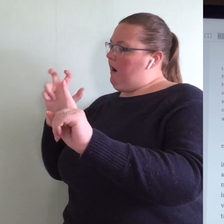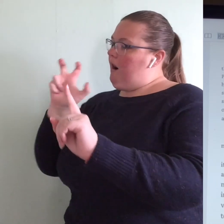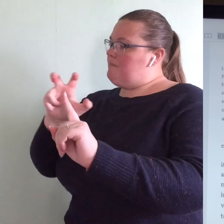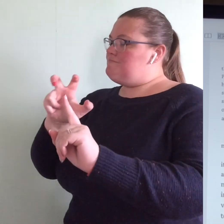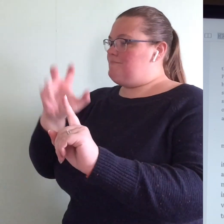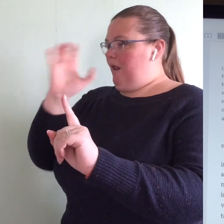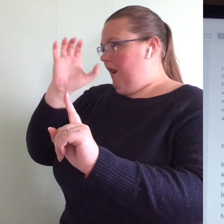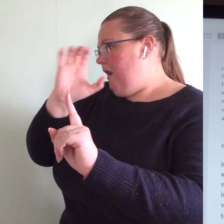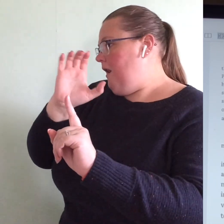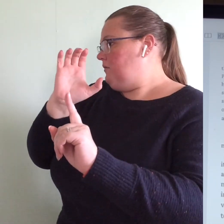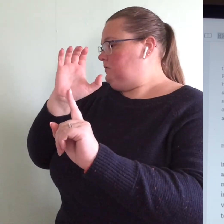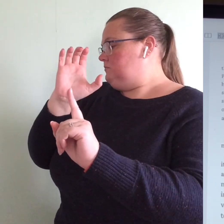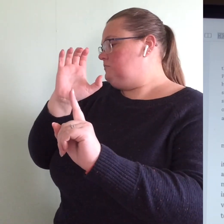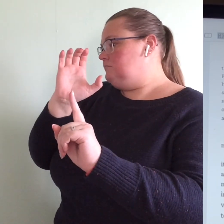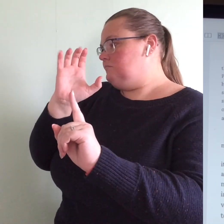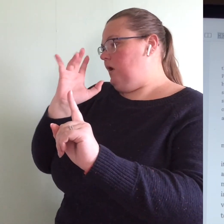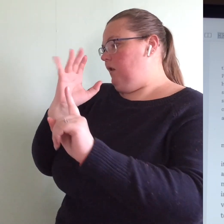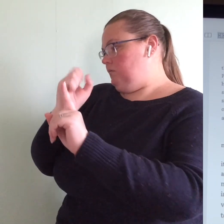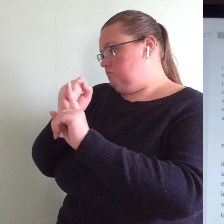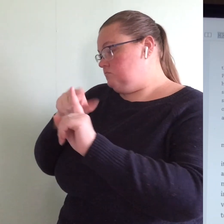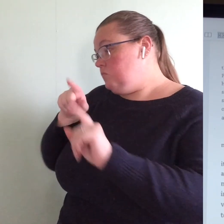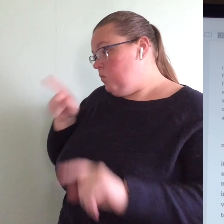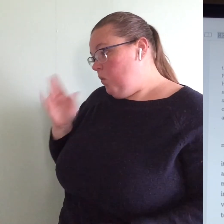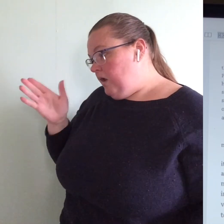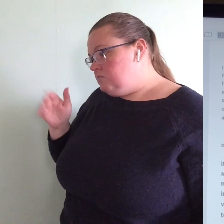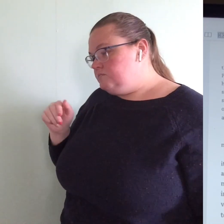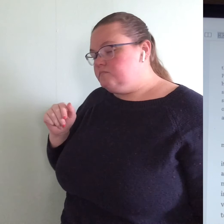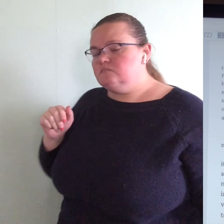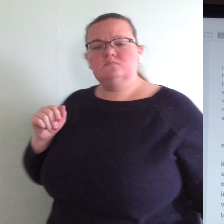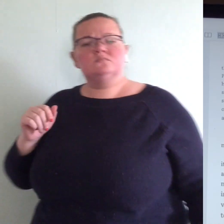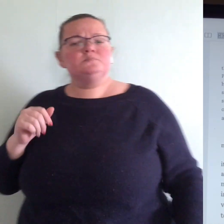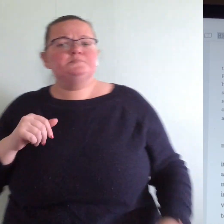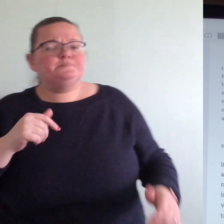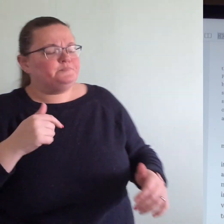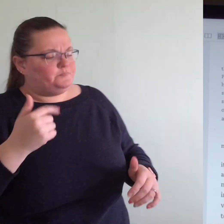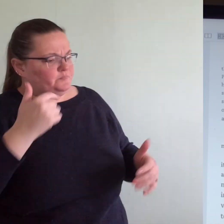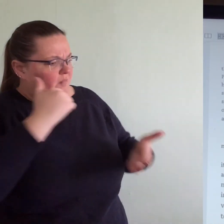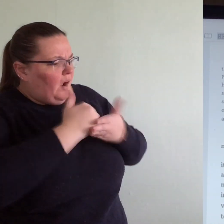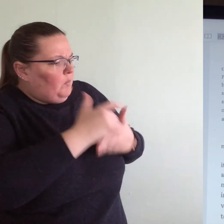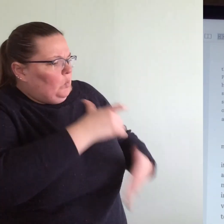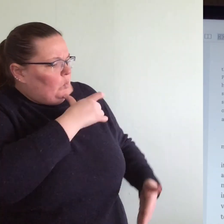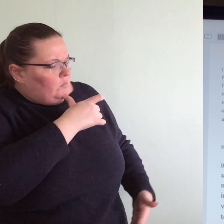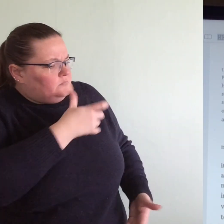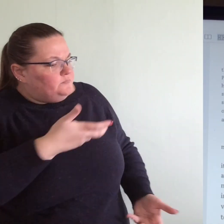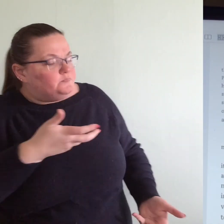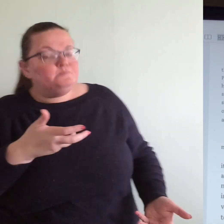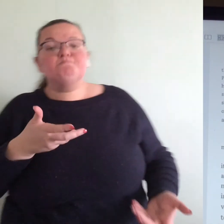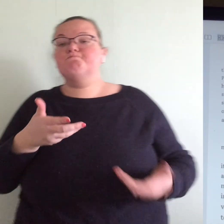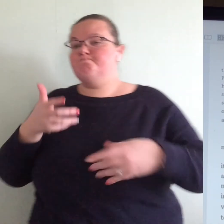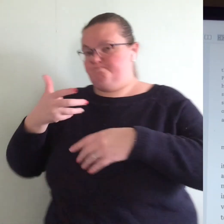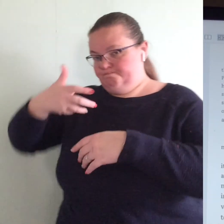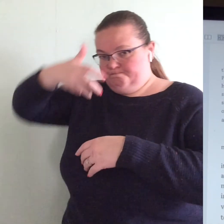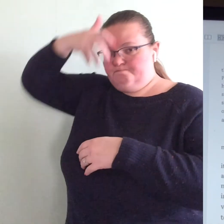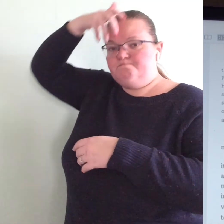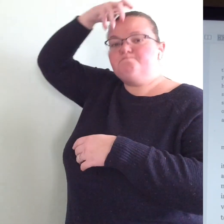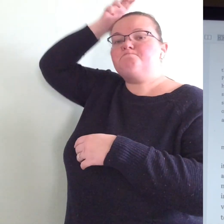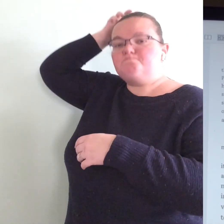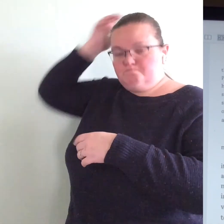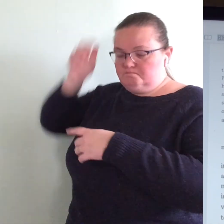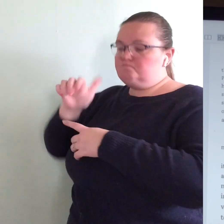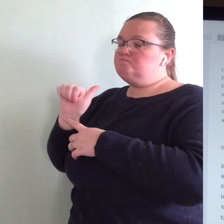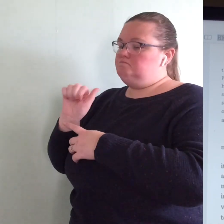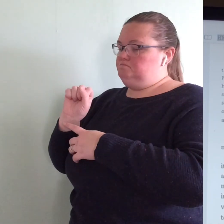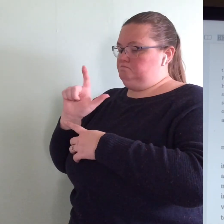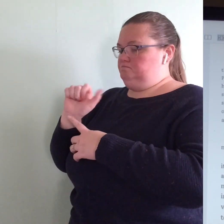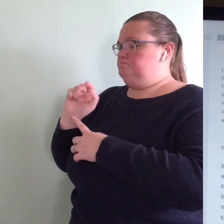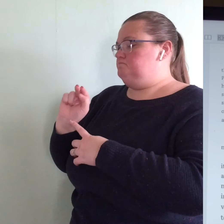with. Oh, can no one help us? Wailed Lucy. Only Aslan, said Mr. Beaver. We must